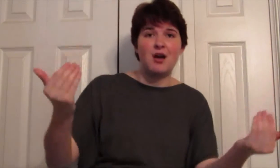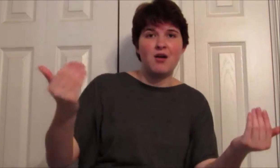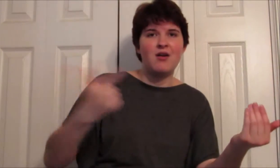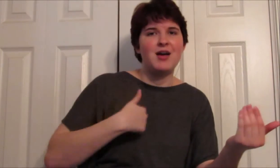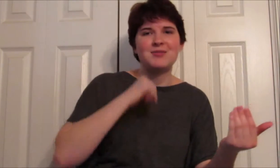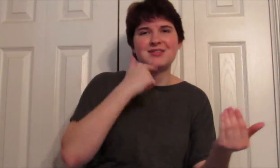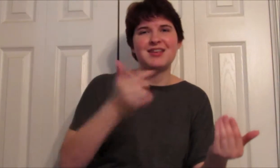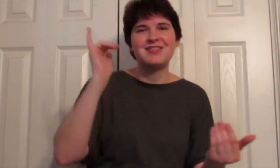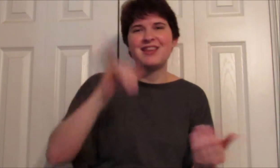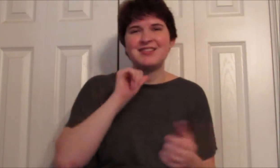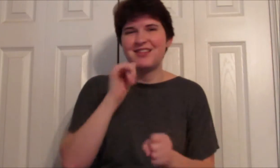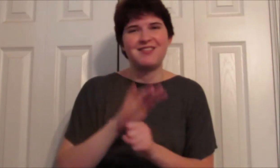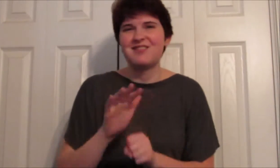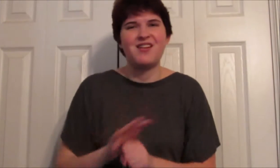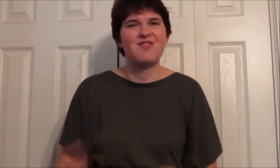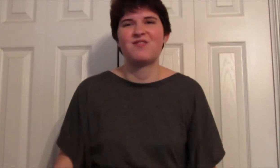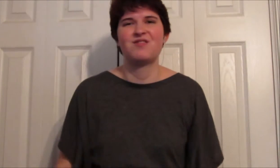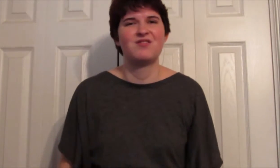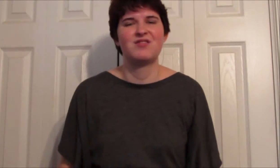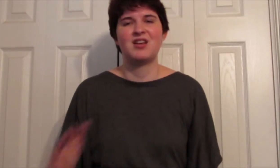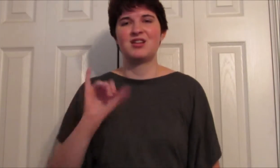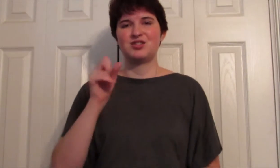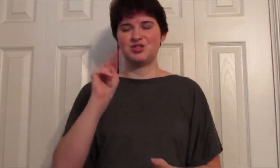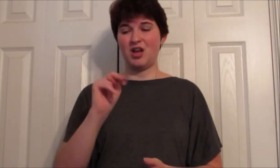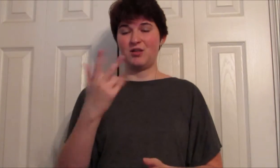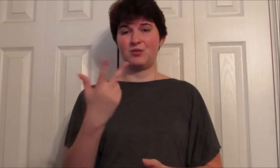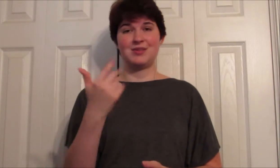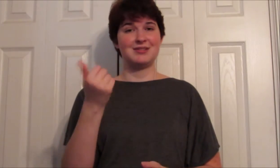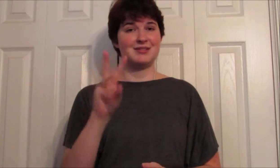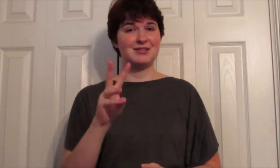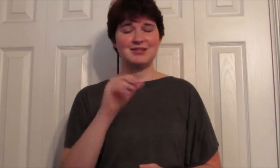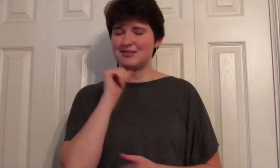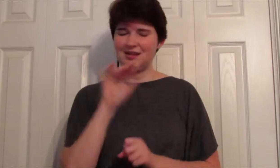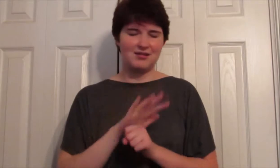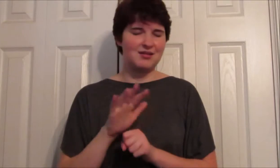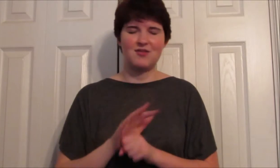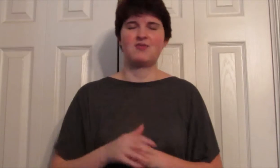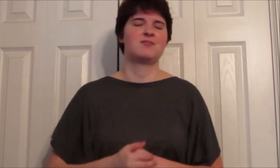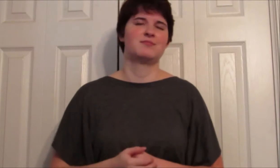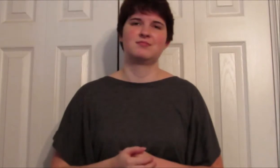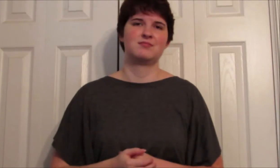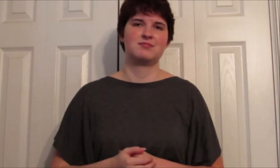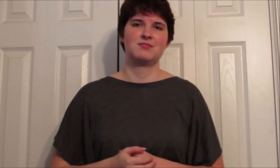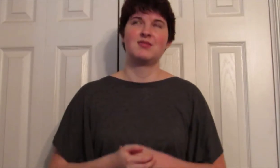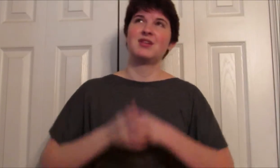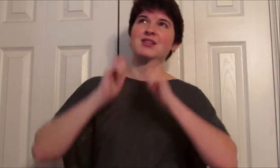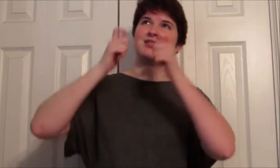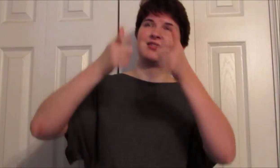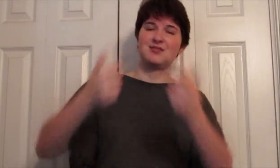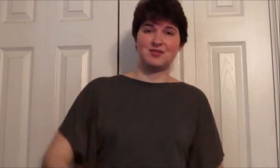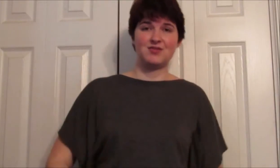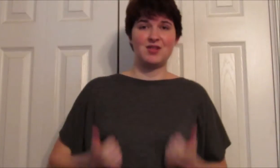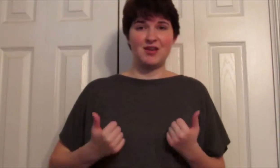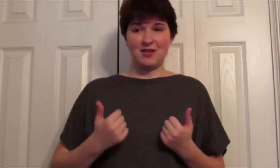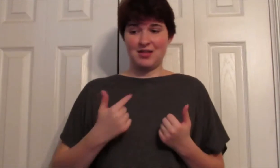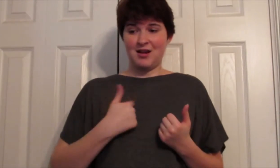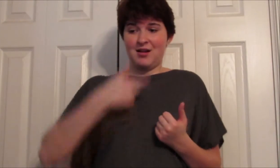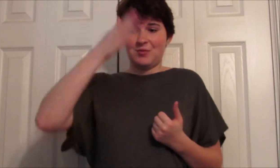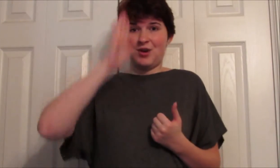it's not enough. John 3:16 is not enough. The gift of life, that I am a child of God,